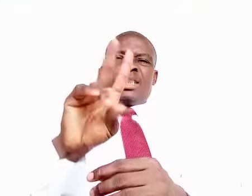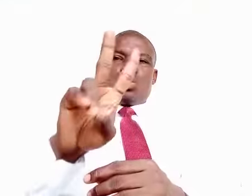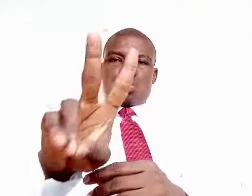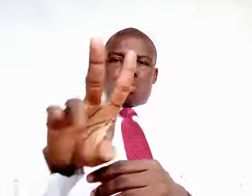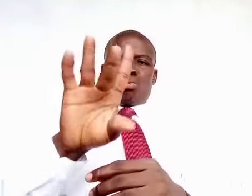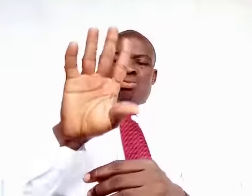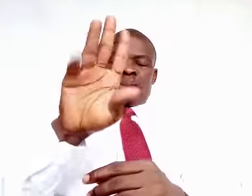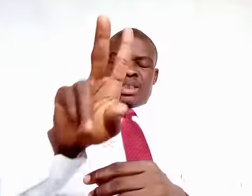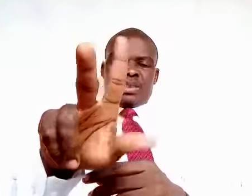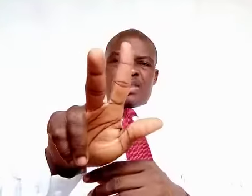9823823. That is